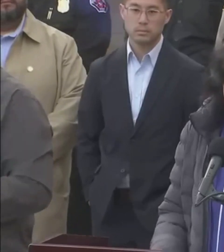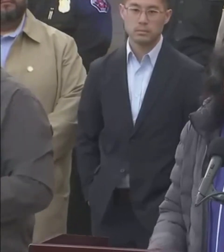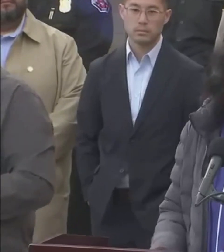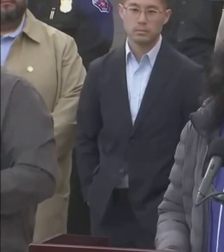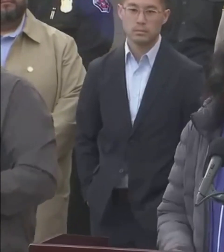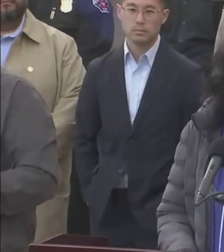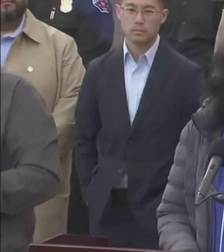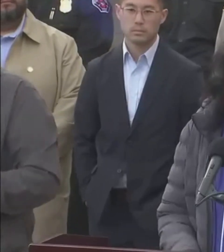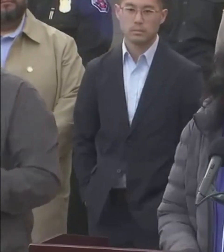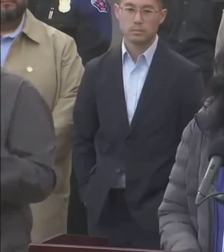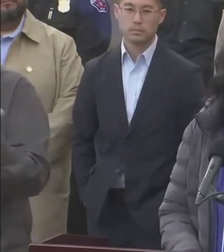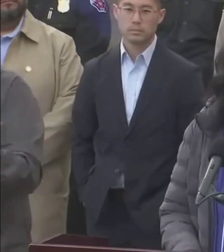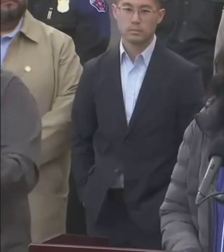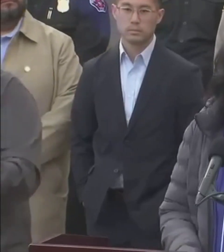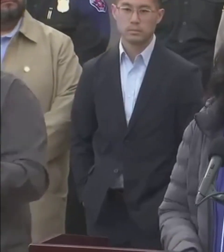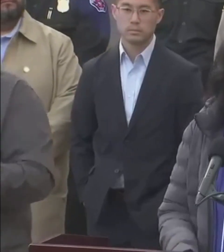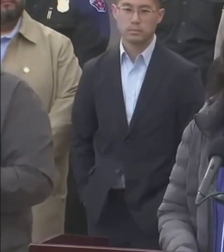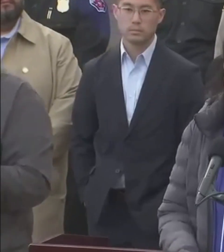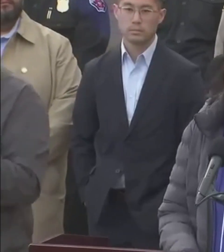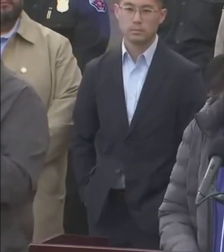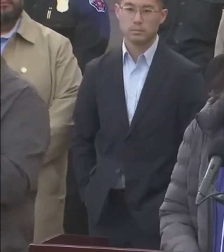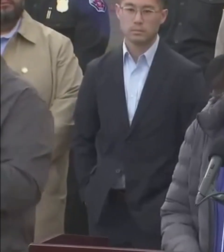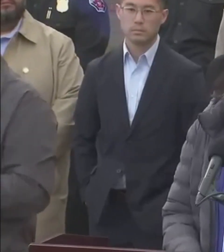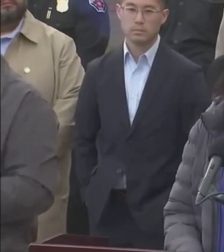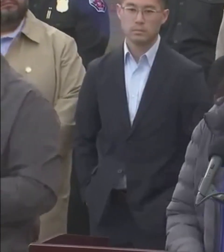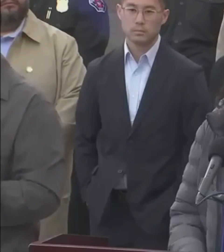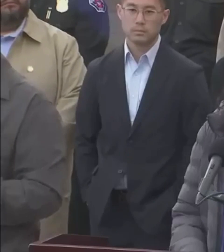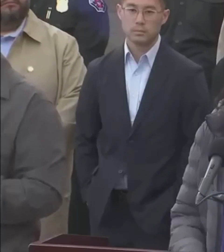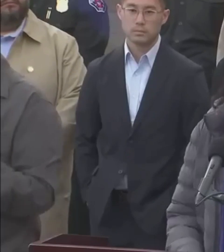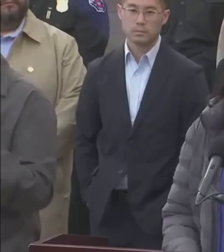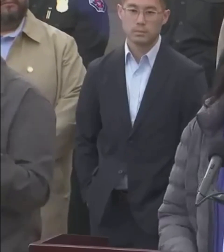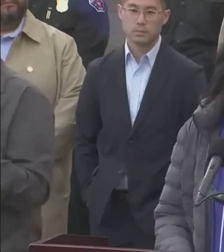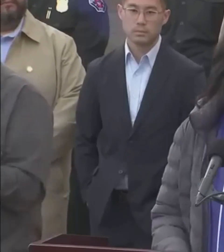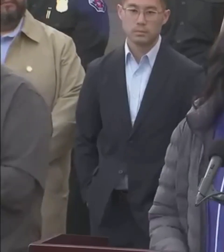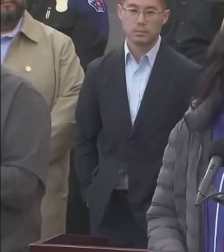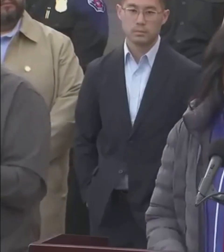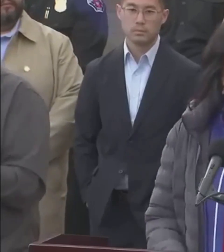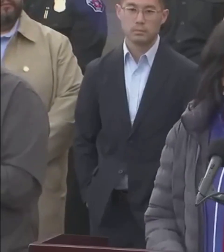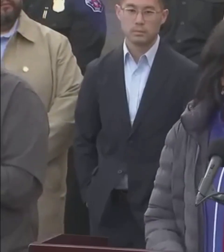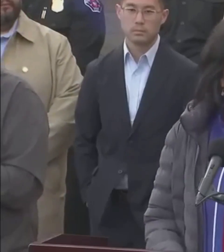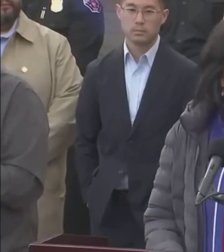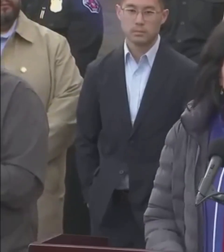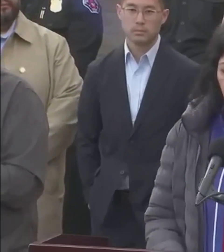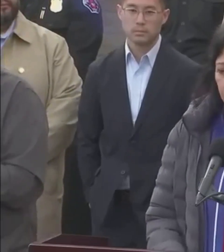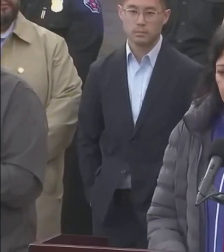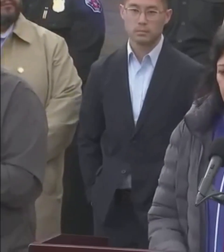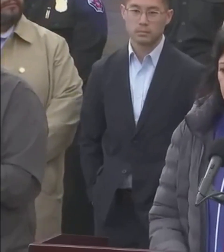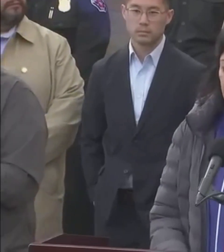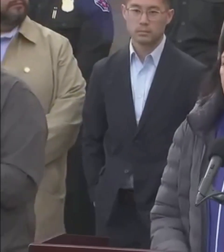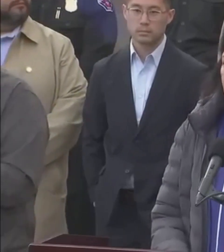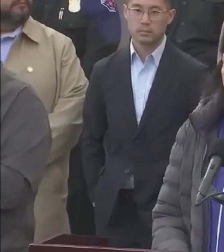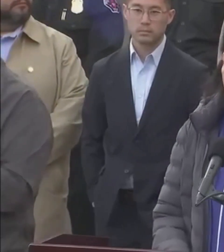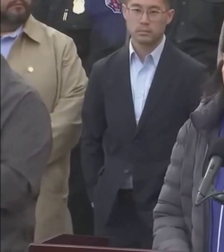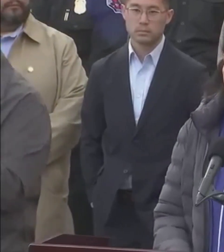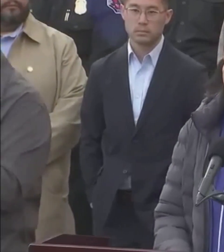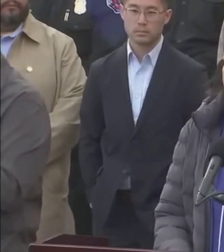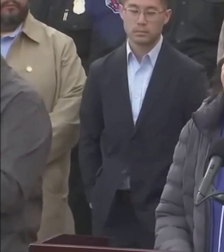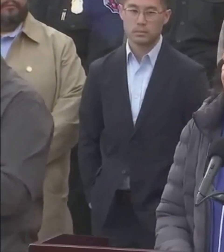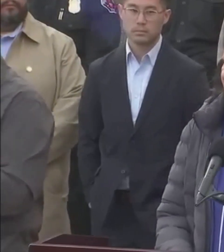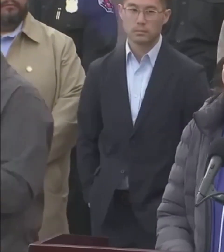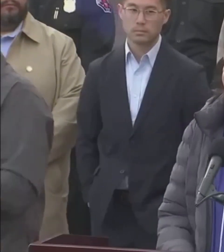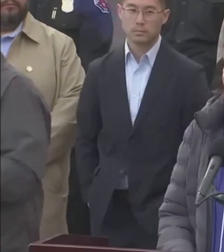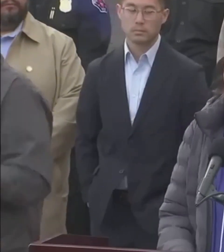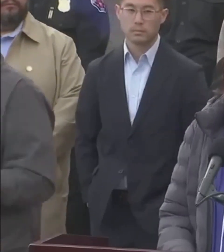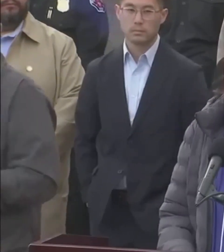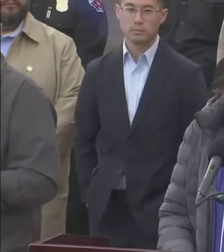of a supposed mass shooting occurrence." LA County District Attorney George Gaskin: "The mass shooting that happened all of a sudden in Monterey Park